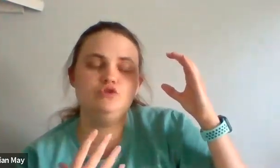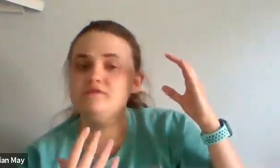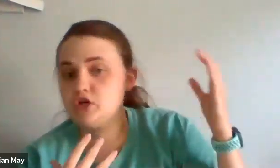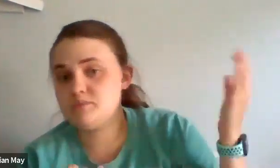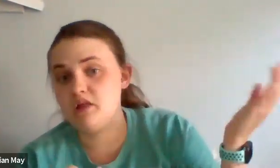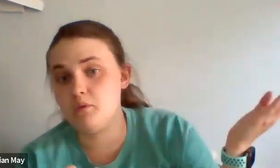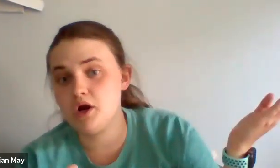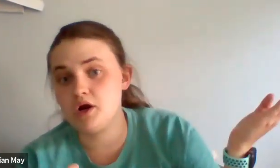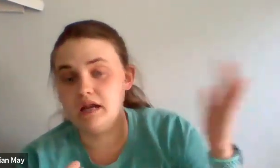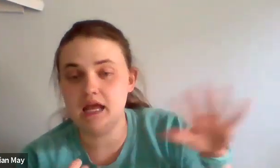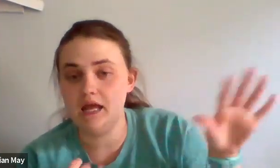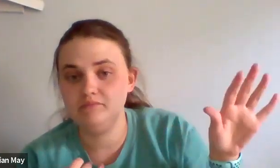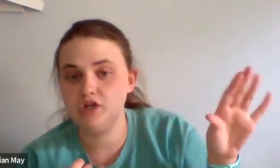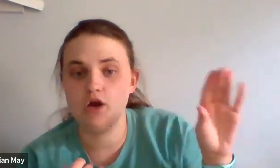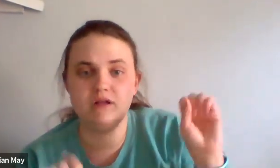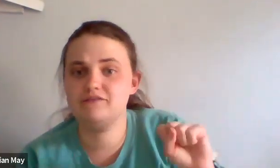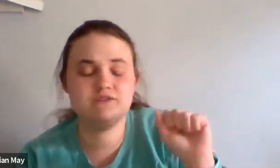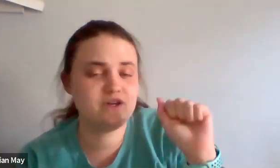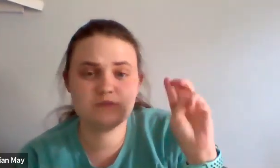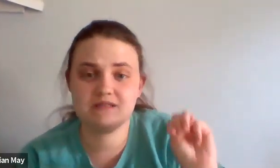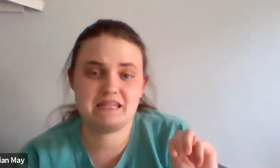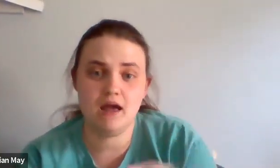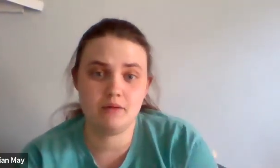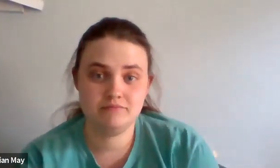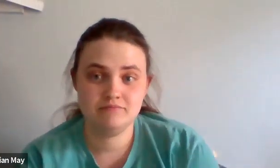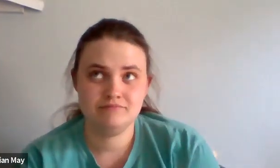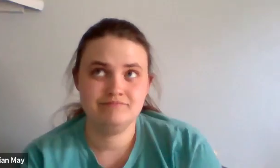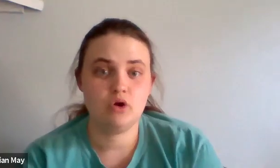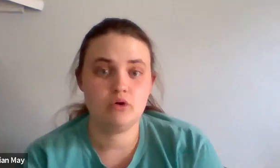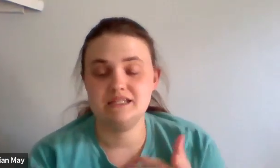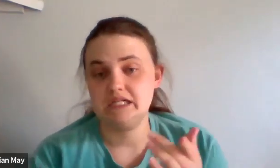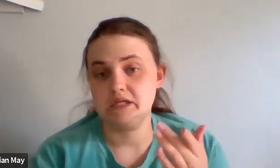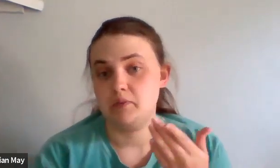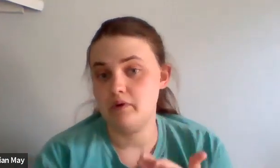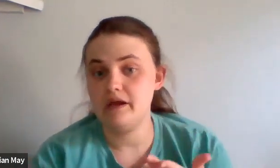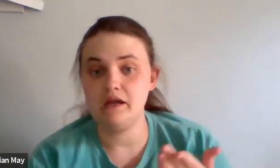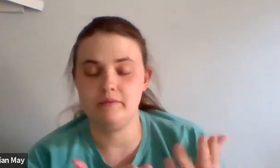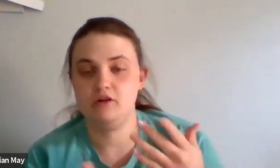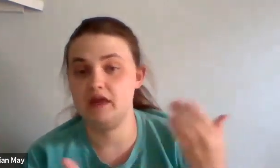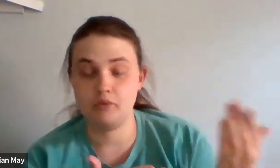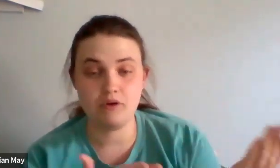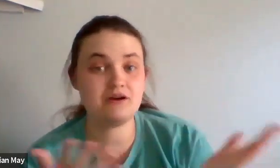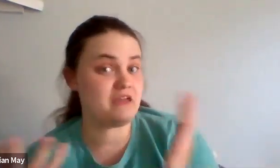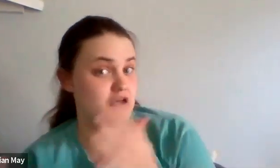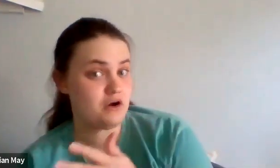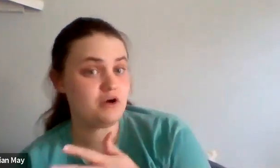can fingerspell a name, like if you fingerspelled Sam, okay, is it a boy? I mean, are they a boy? Are they a